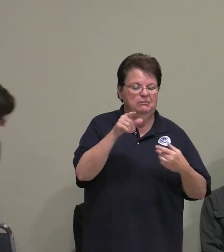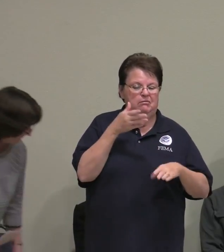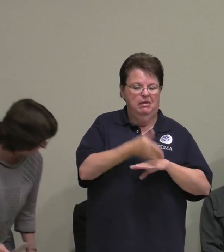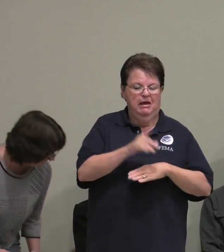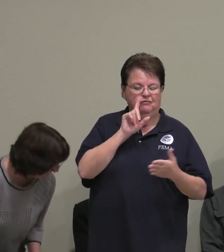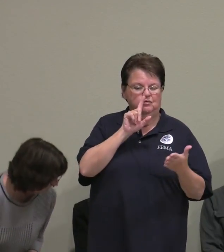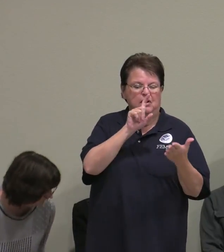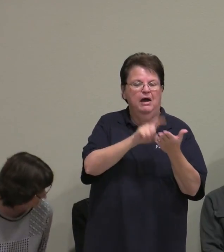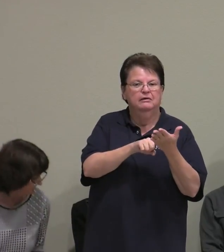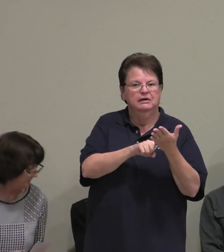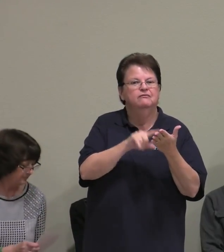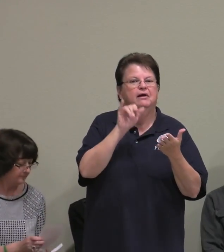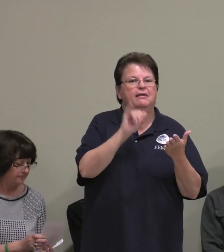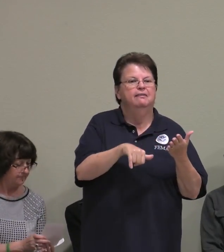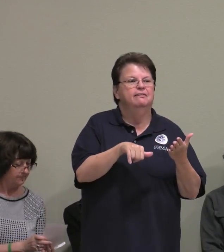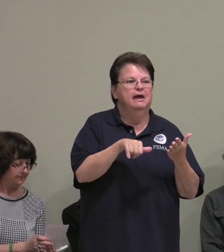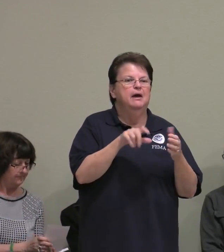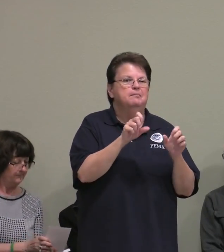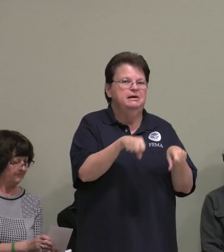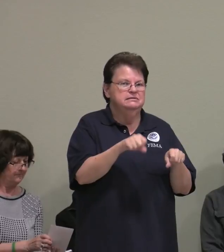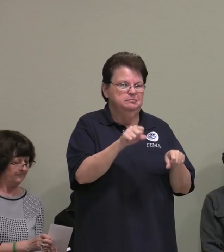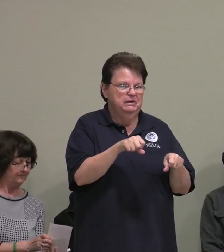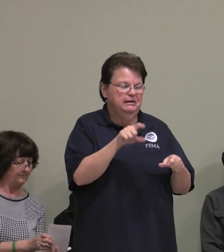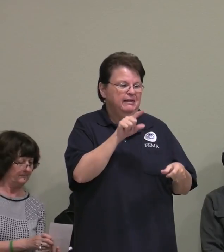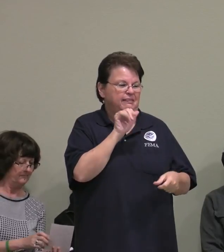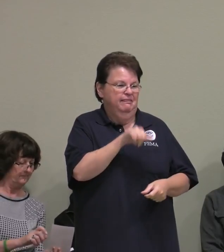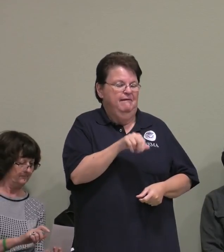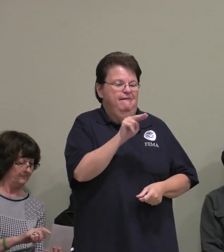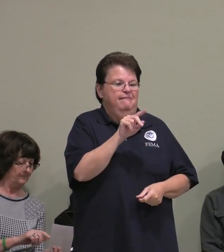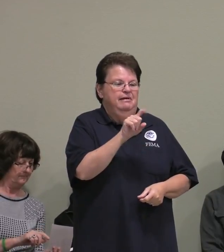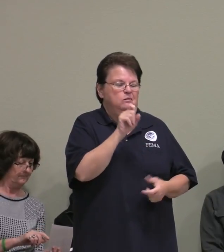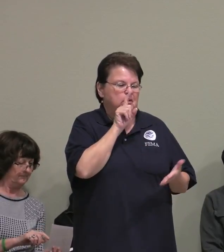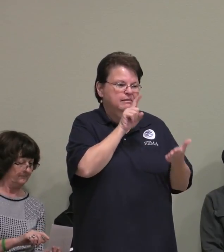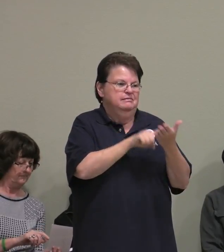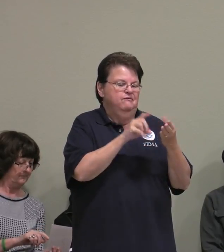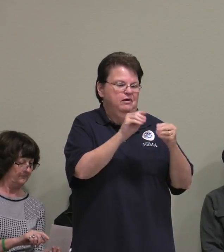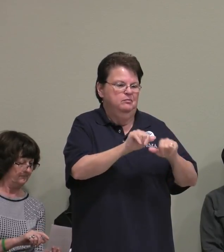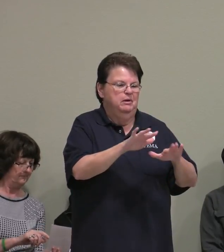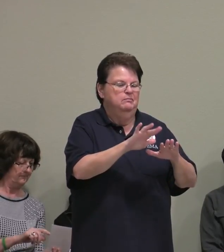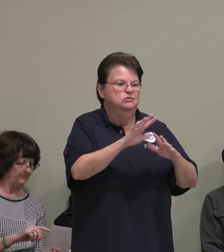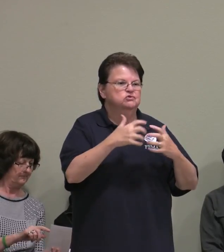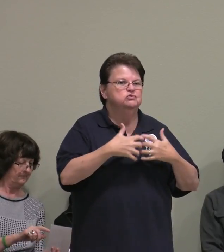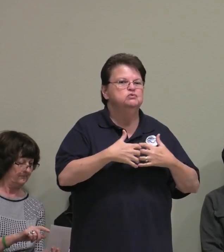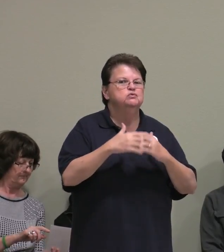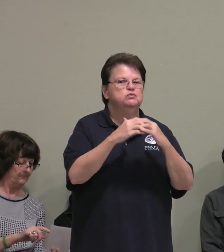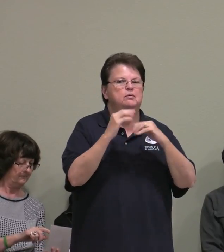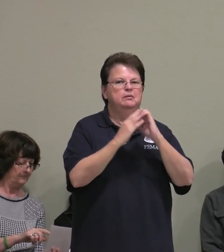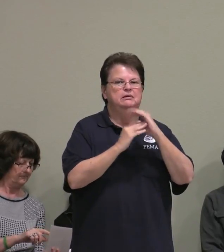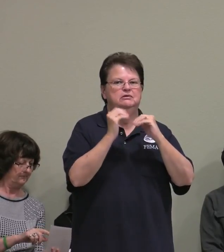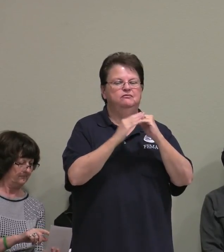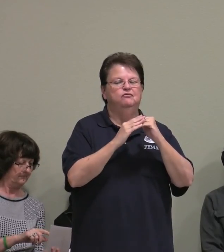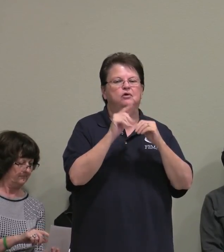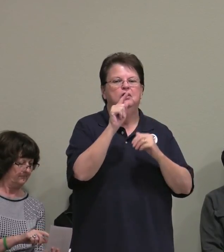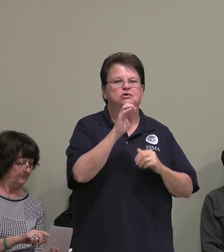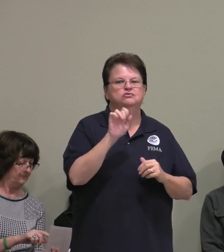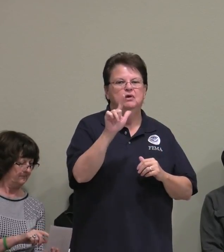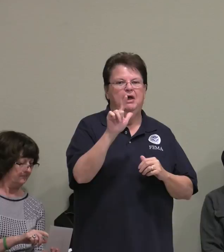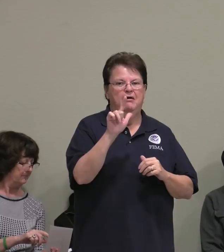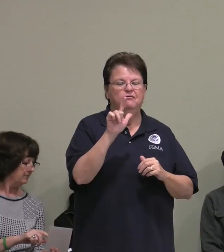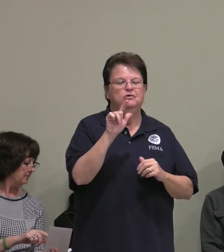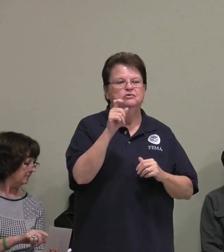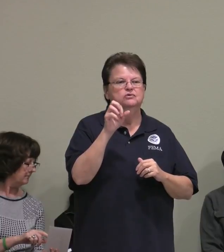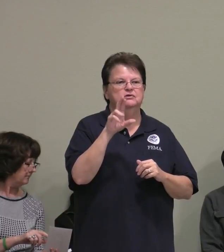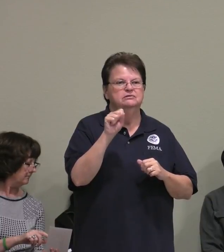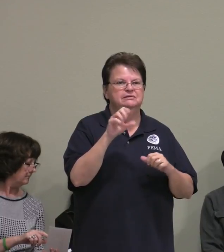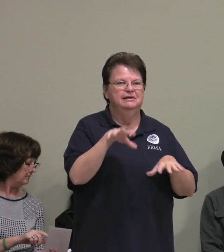that as a need, we've identified the property, to build a site to house travel trailers will